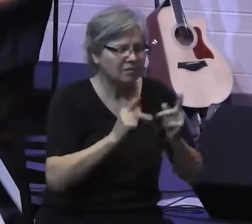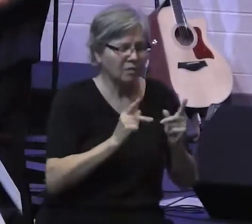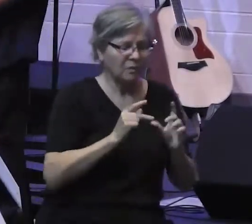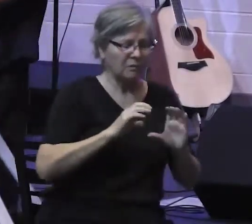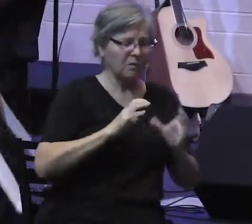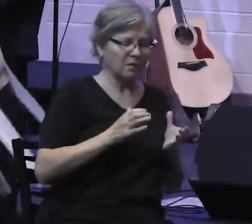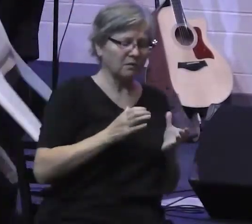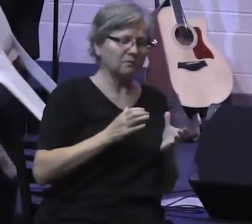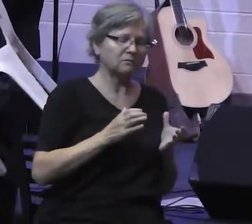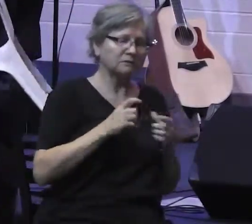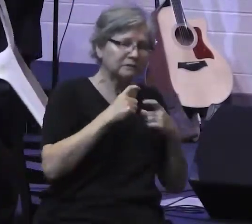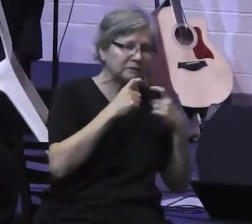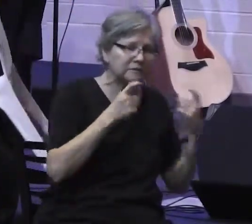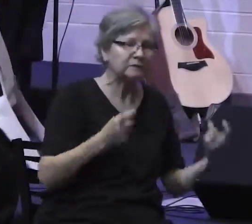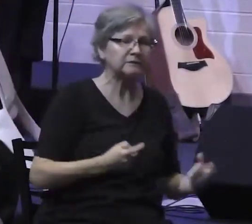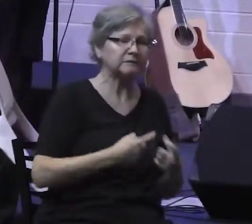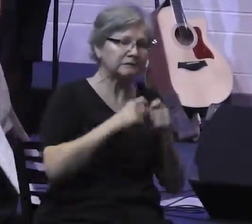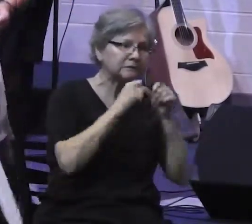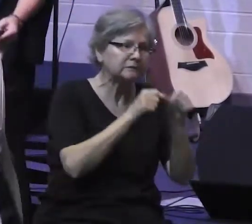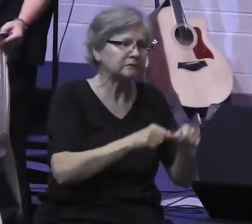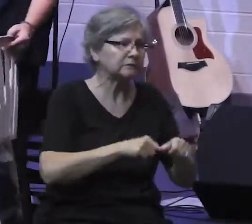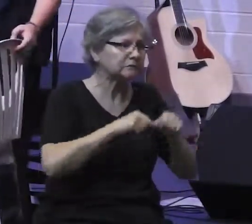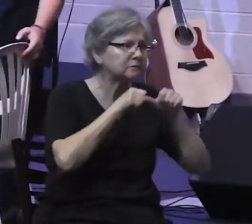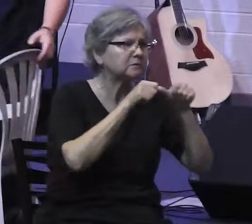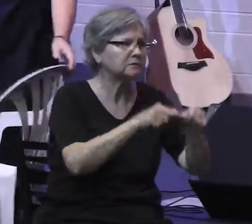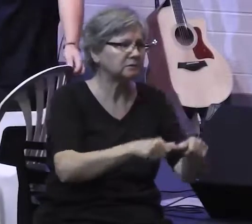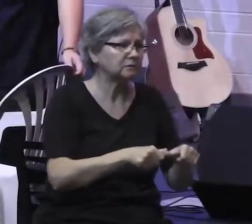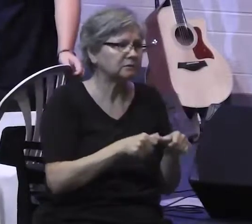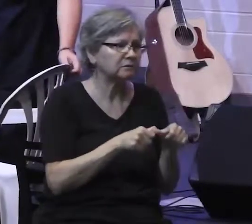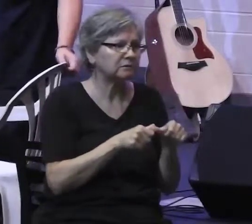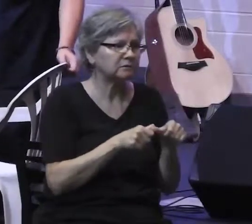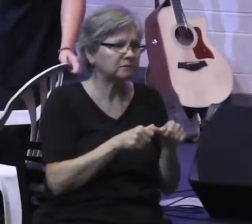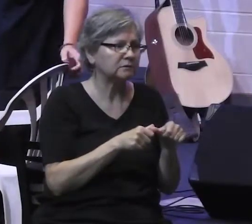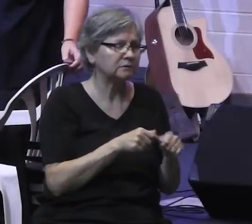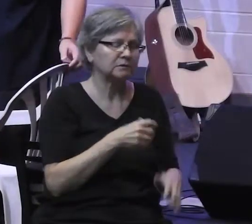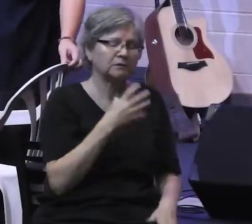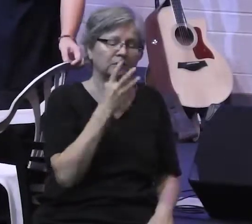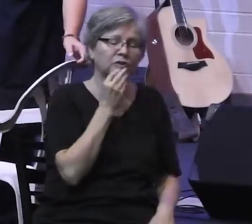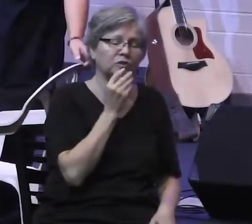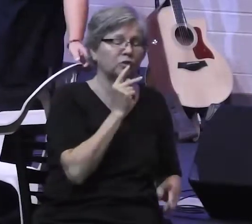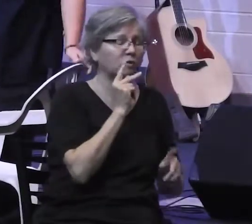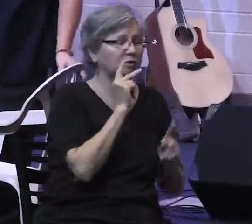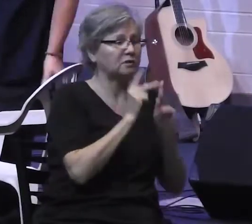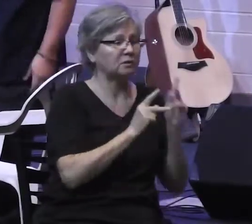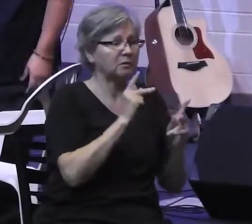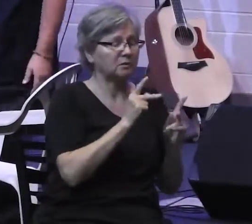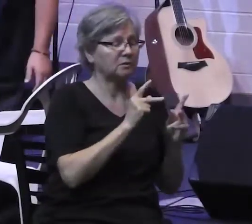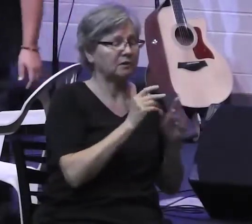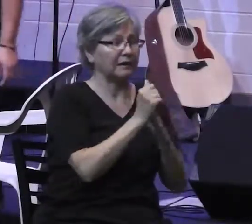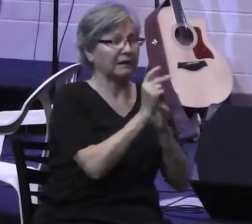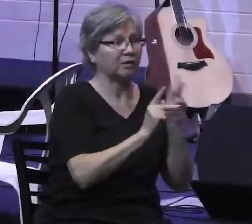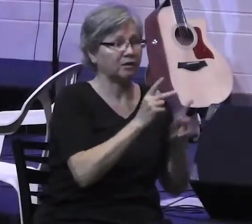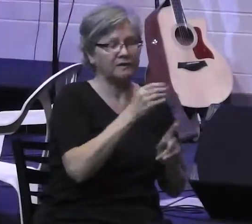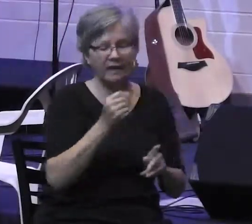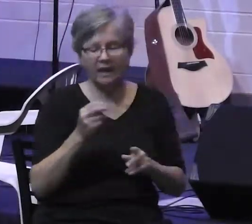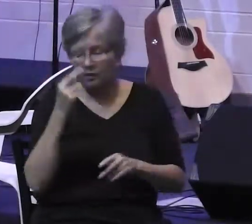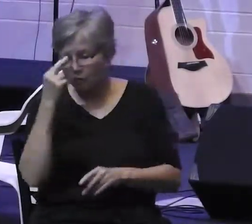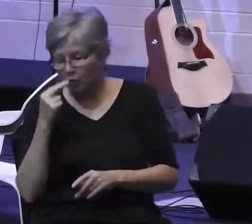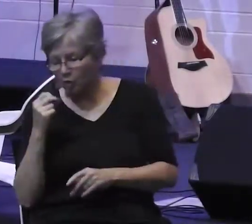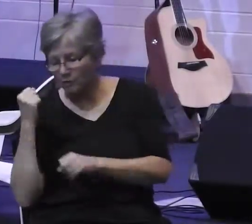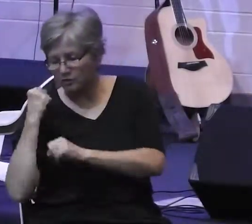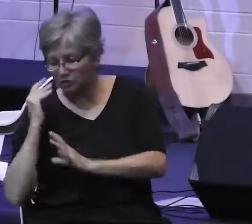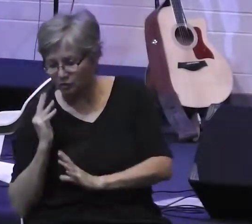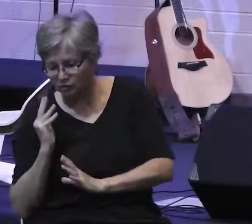its worst. And in the form of Jewish leadership and Roman soldiers, they take Jesus, the